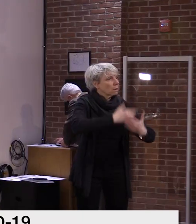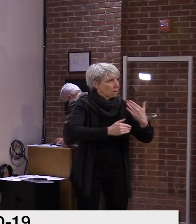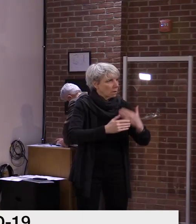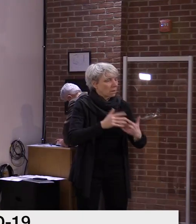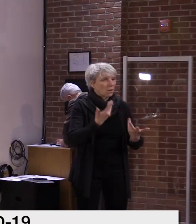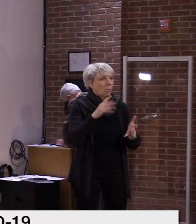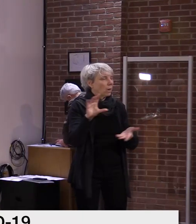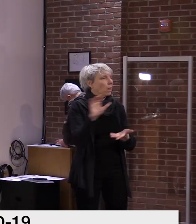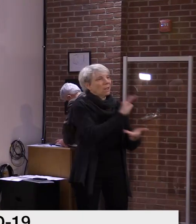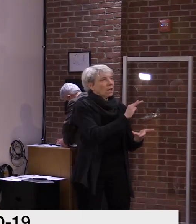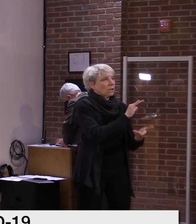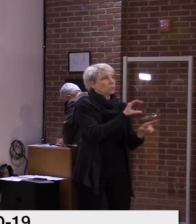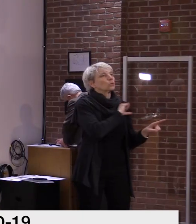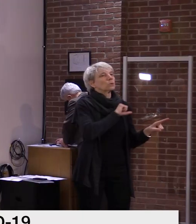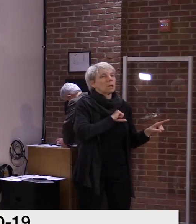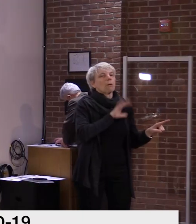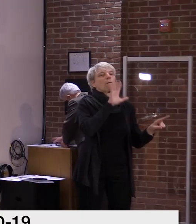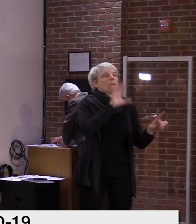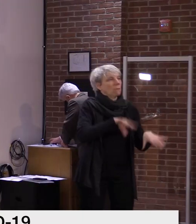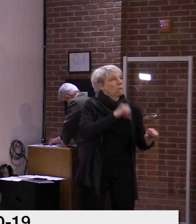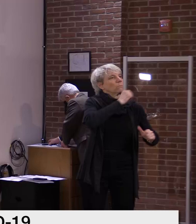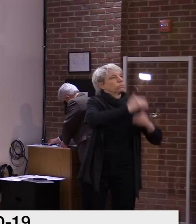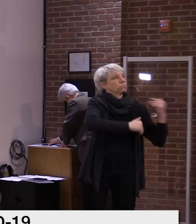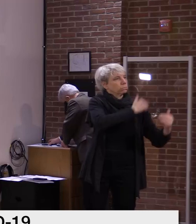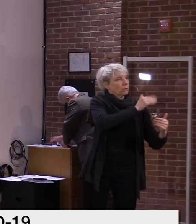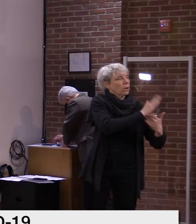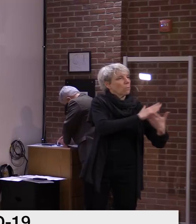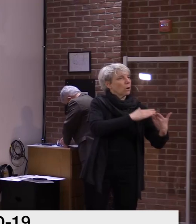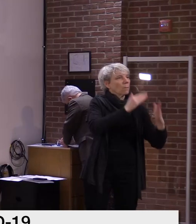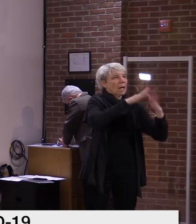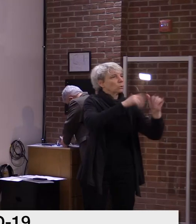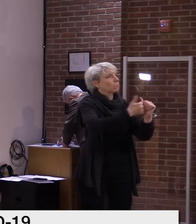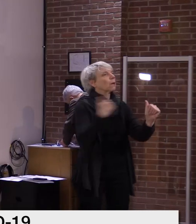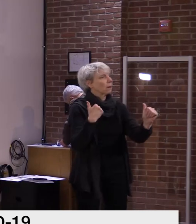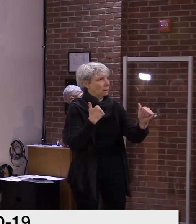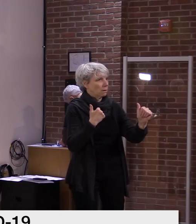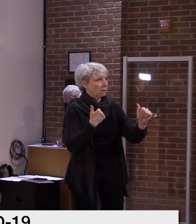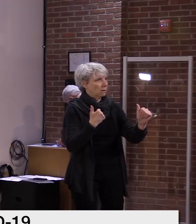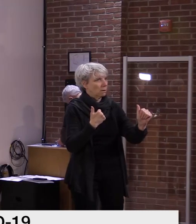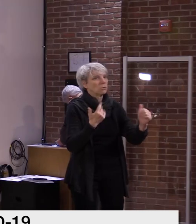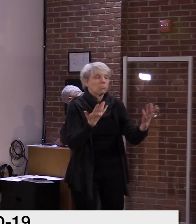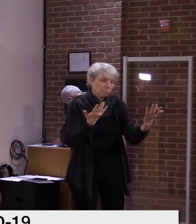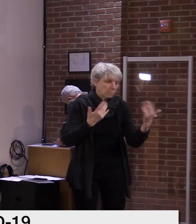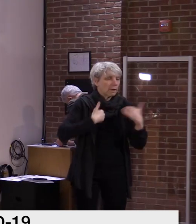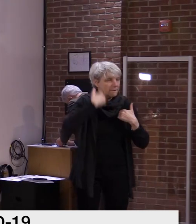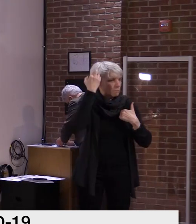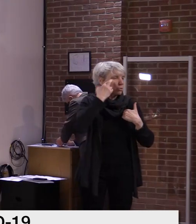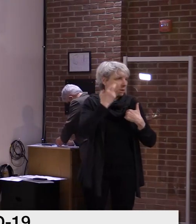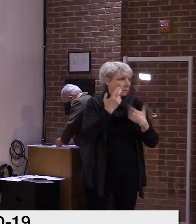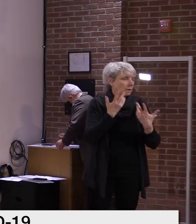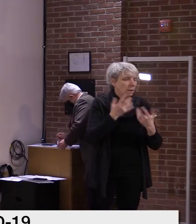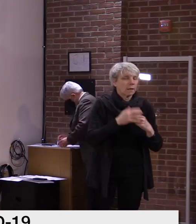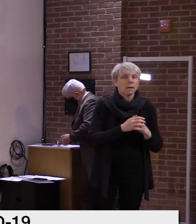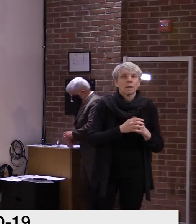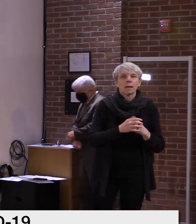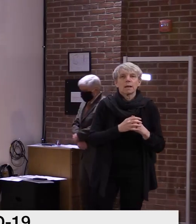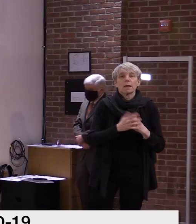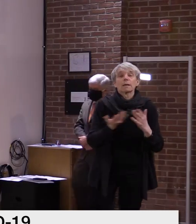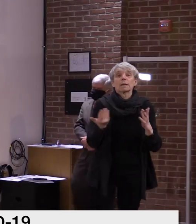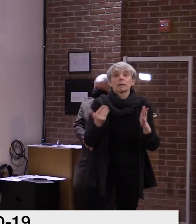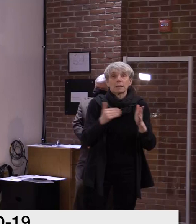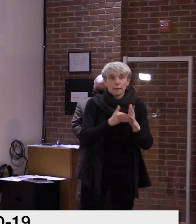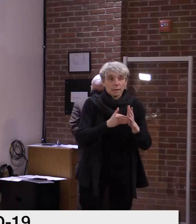has done what they're going to do. And I, again,